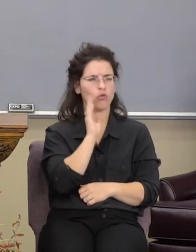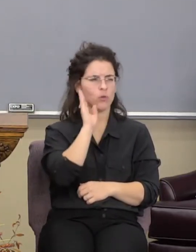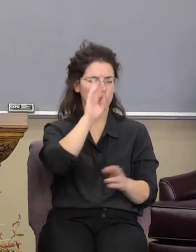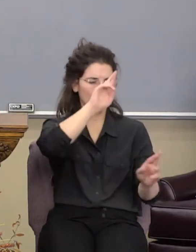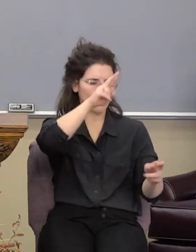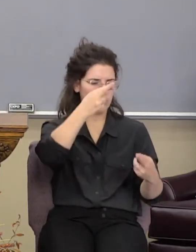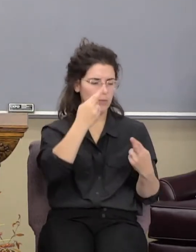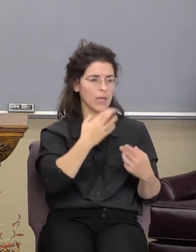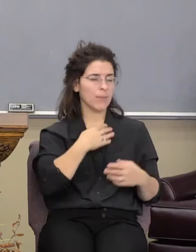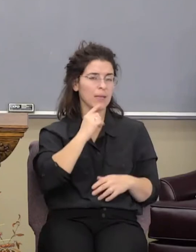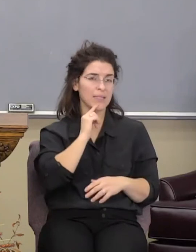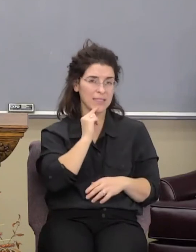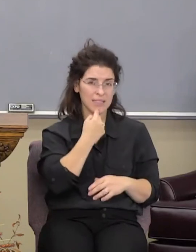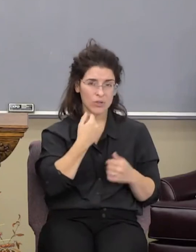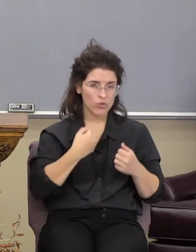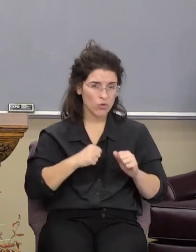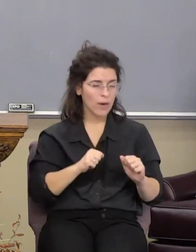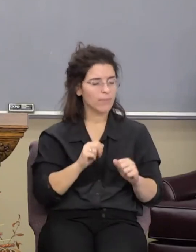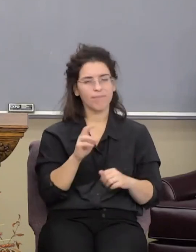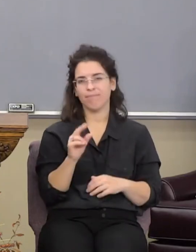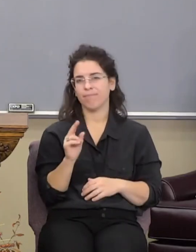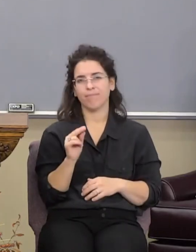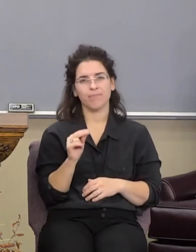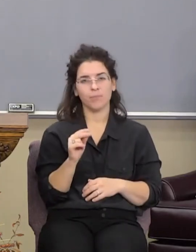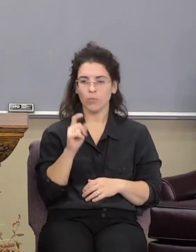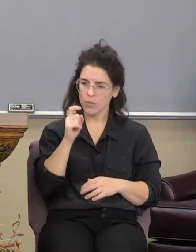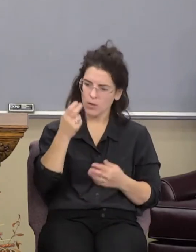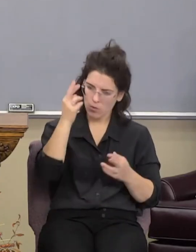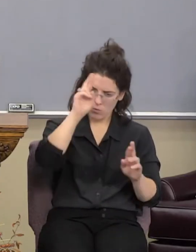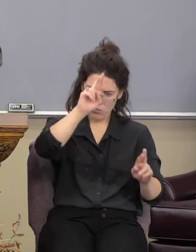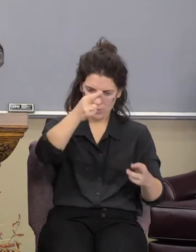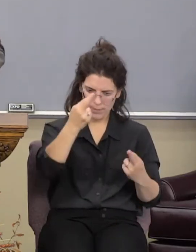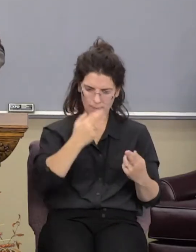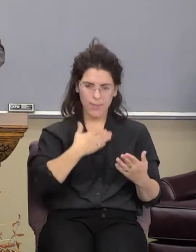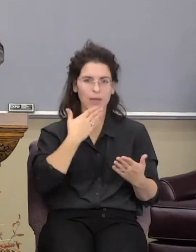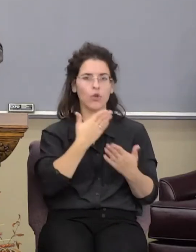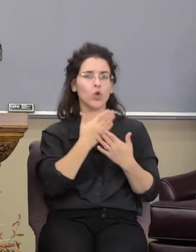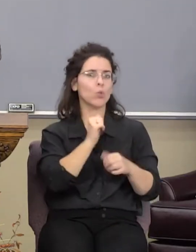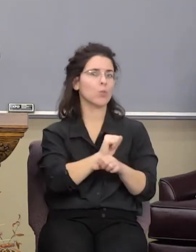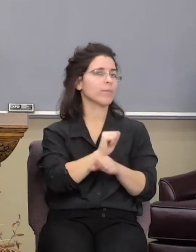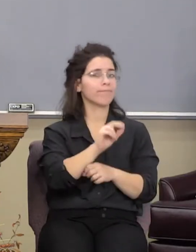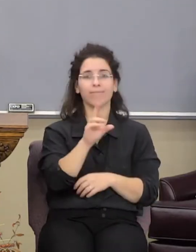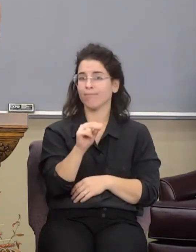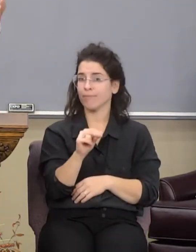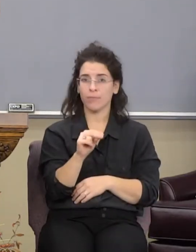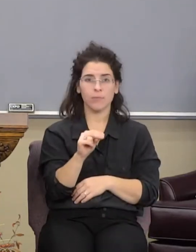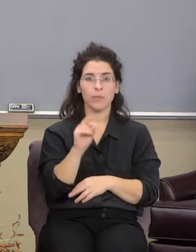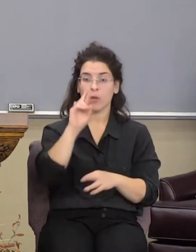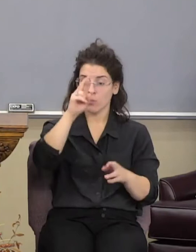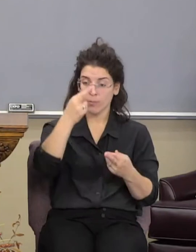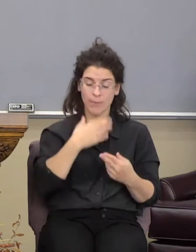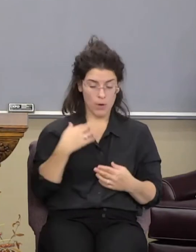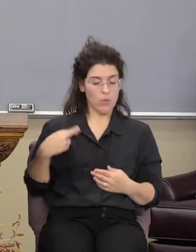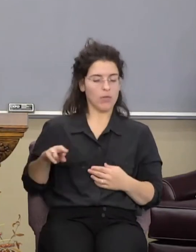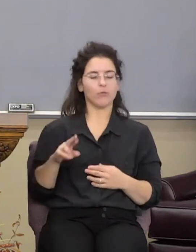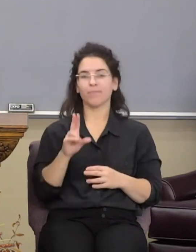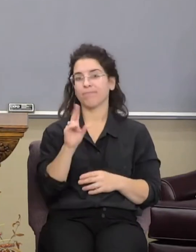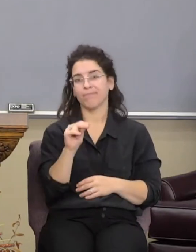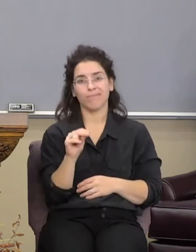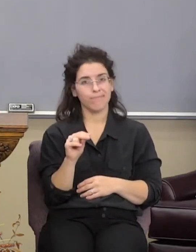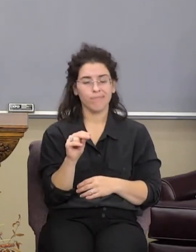my sincerity. Nope. Well, He ought to respect my good work. Nope. He'll respect my religiosity.